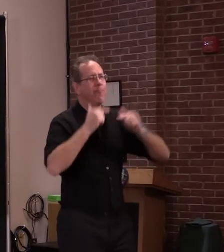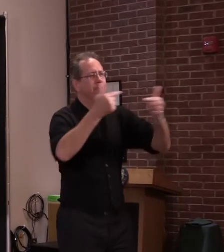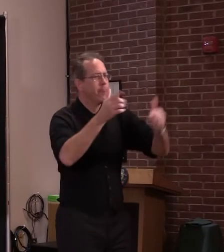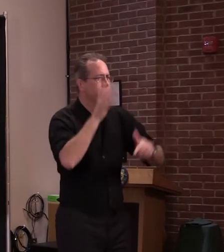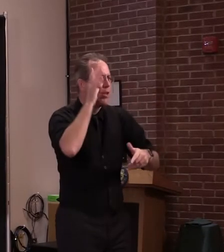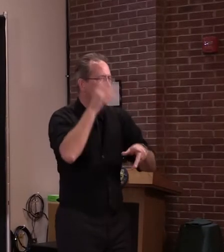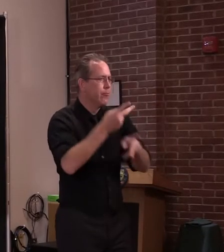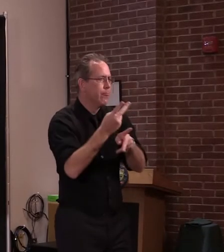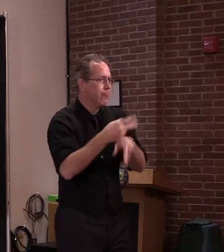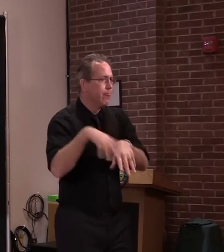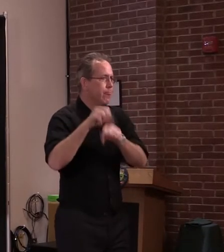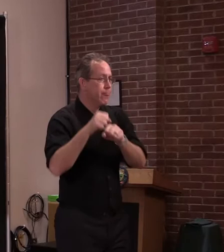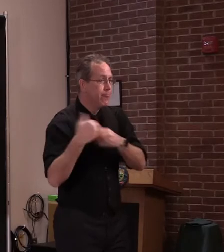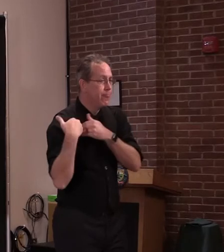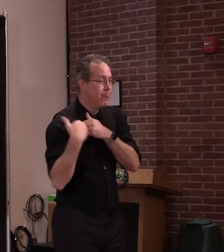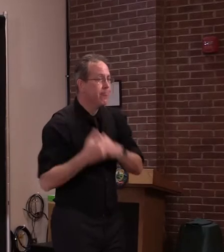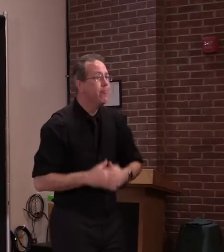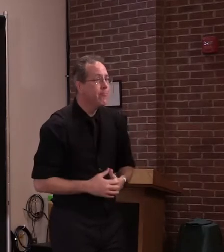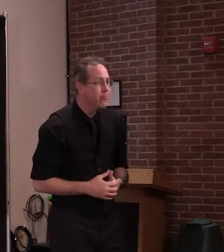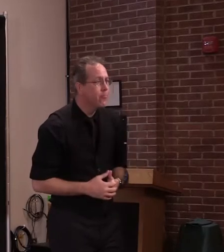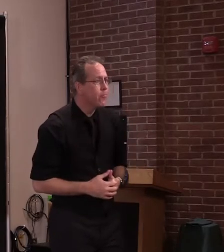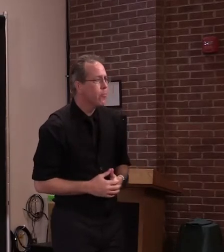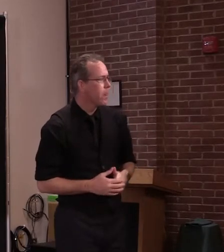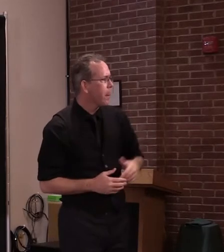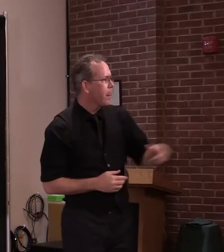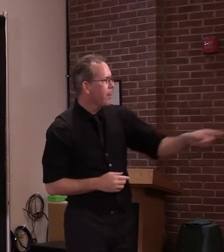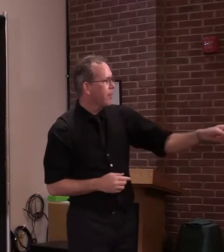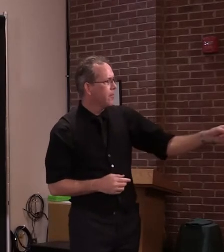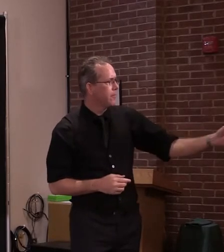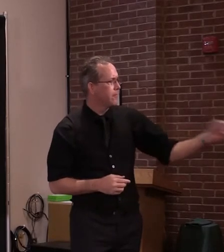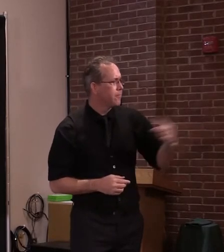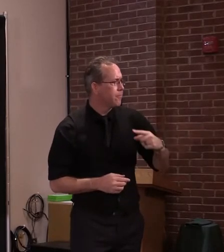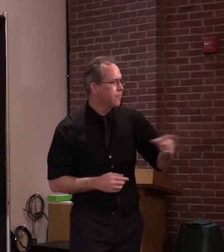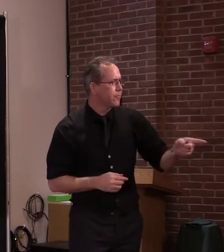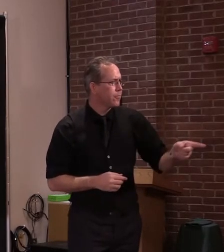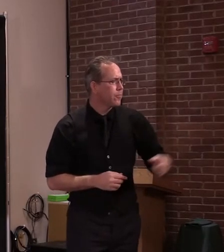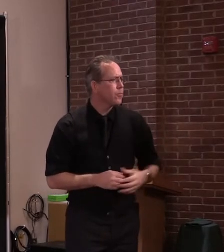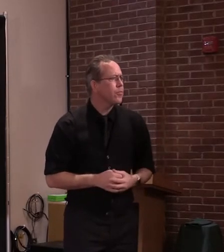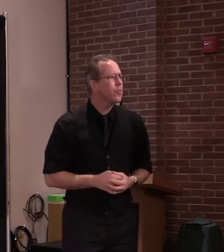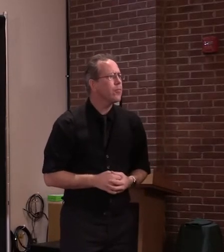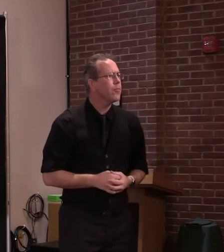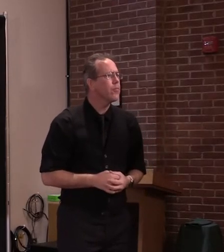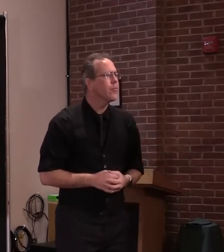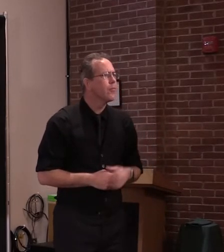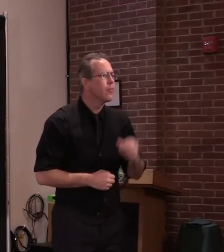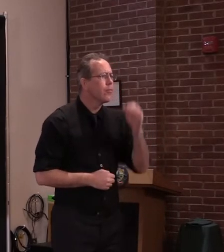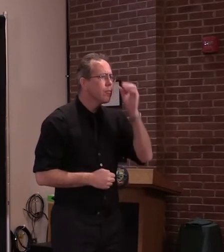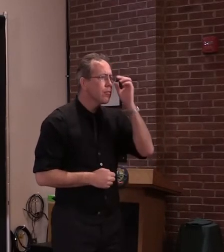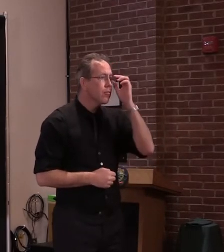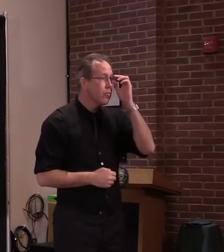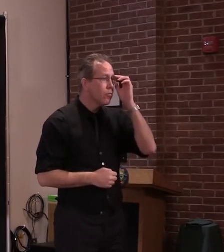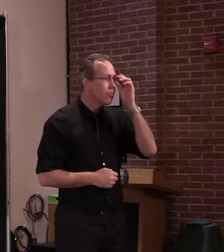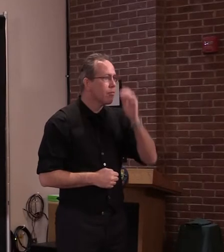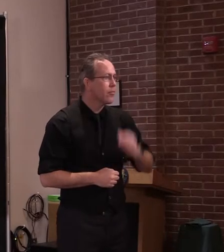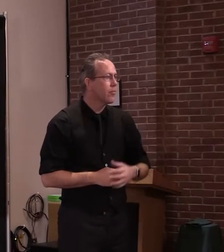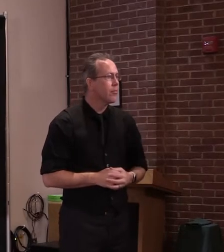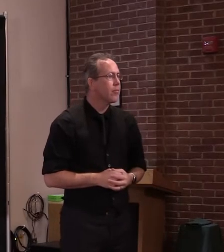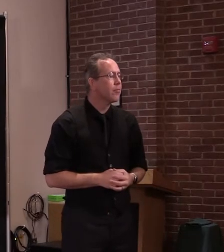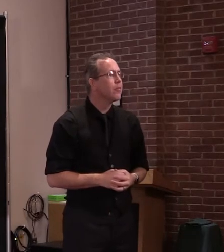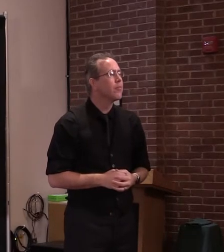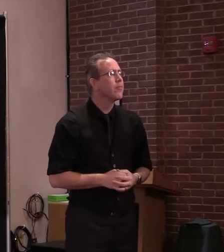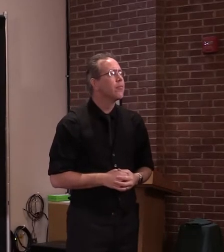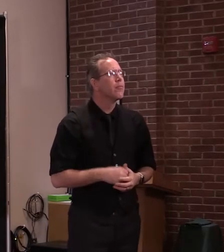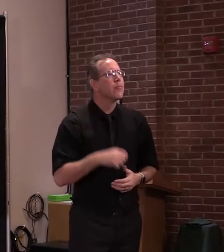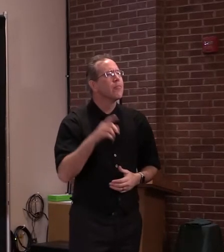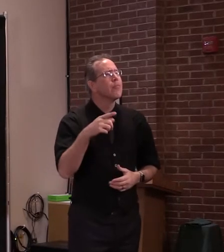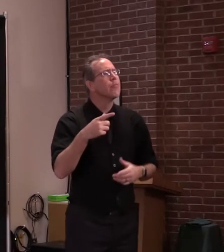Governor, what are your thoughts on the final recommendations from the pension task force? And then I know Commissioner Pichek is a member of that task force as well, if you wanted